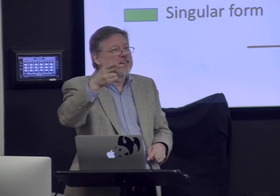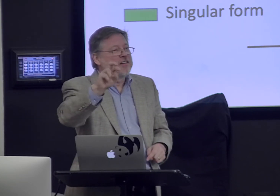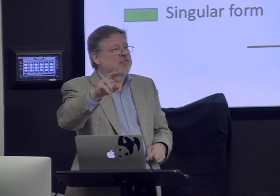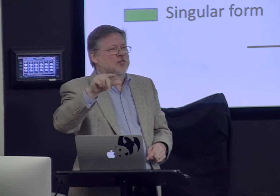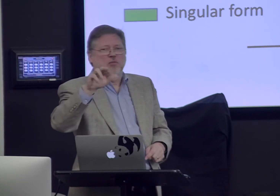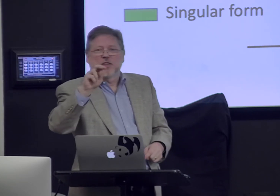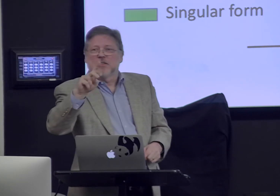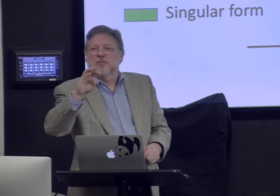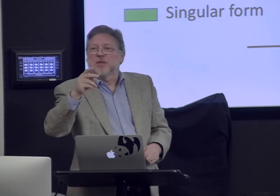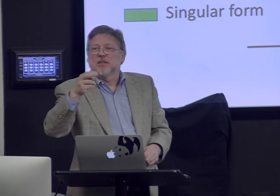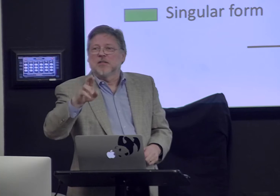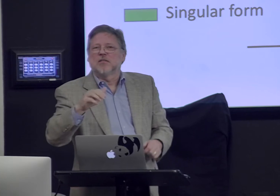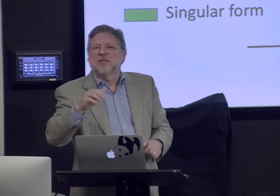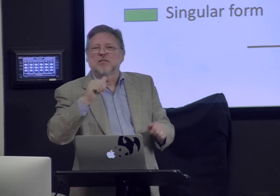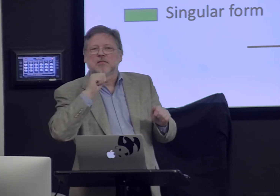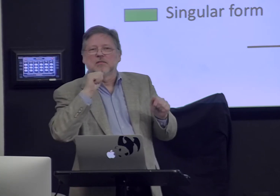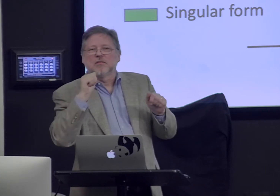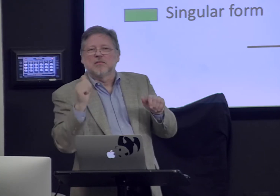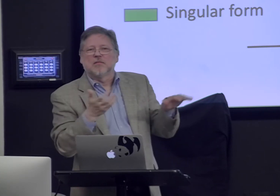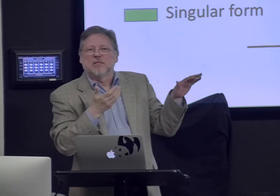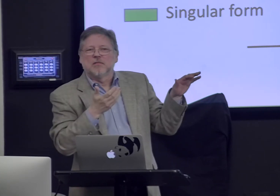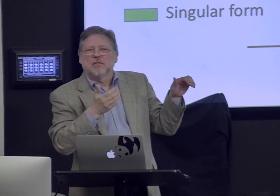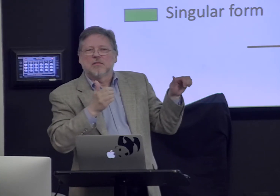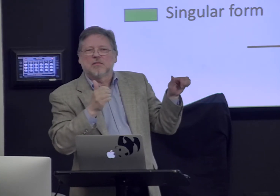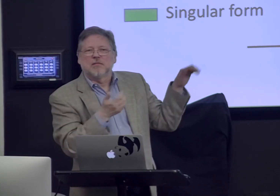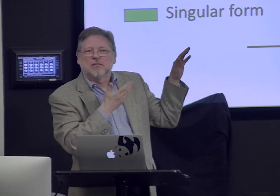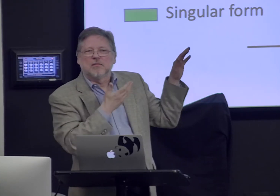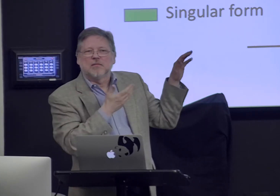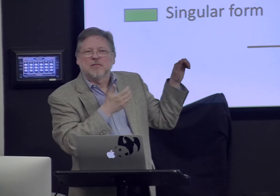that it could mean grandmother or grandfather?